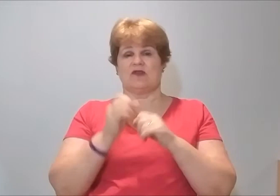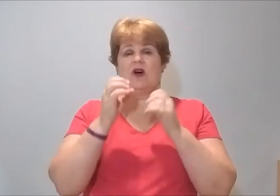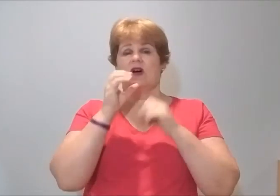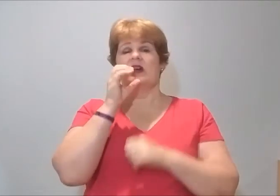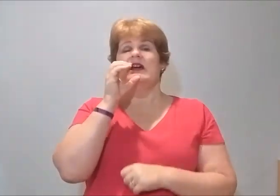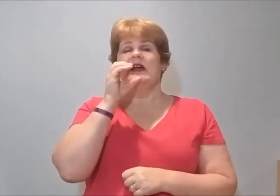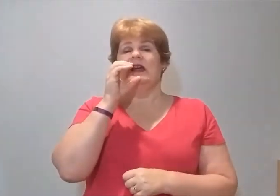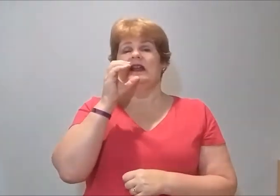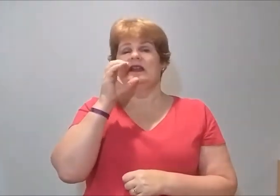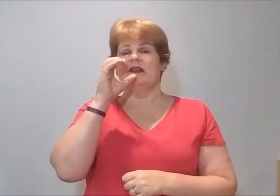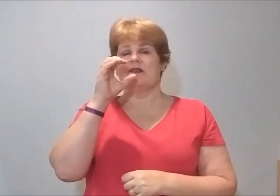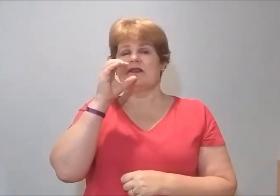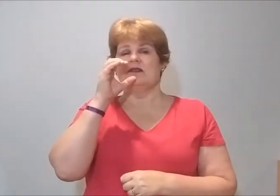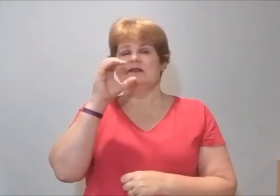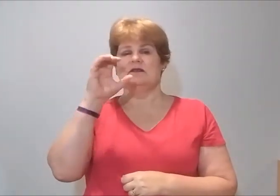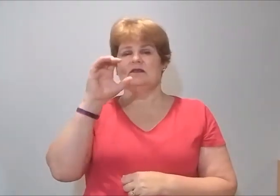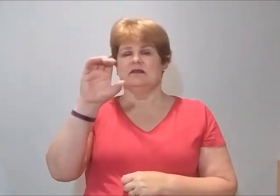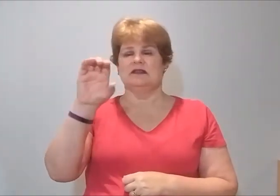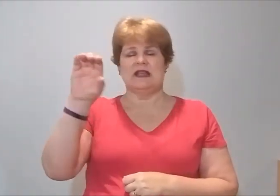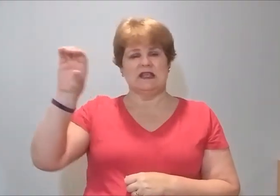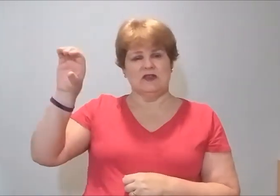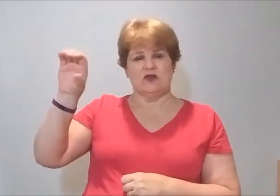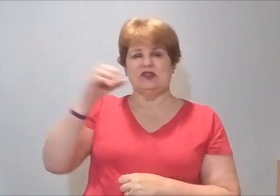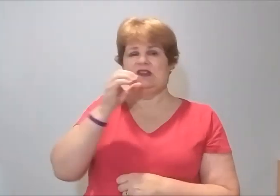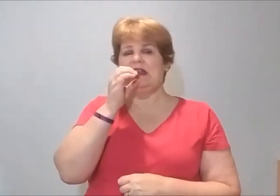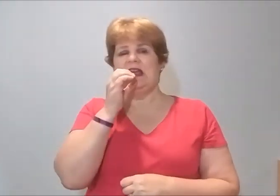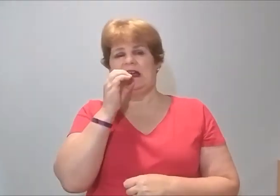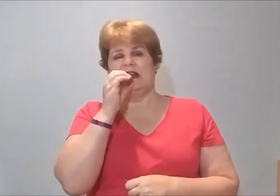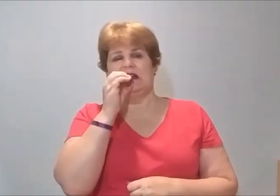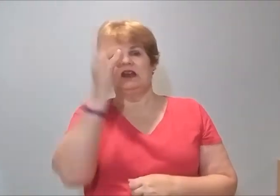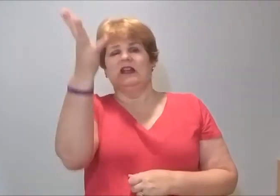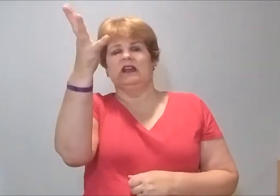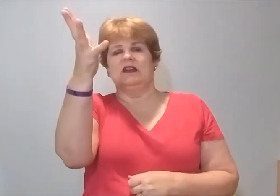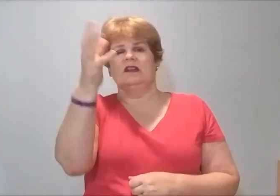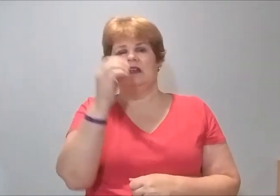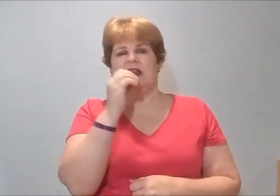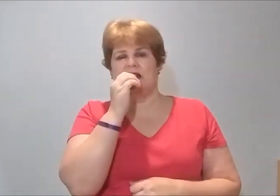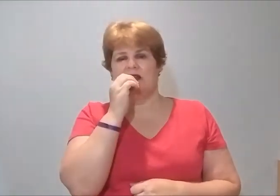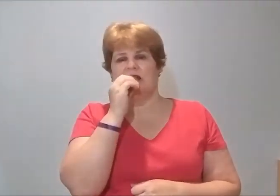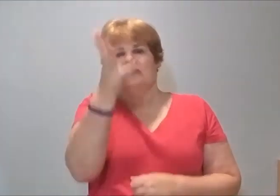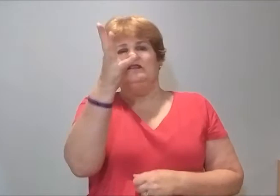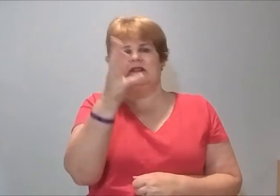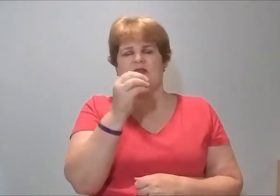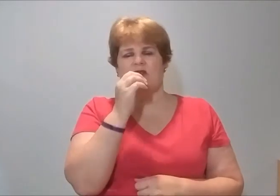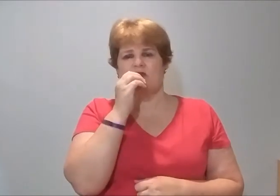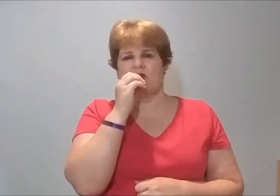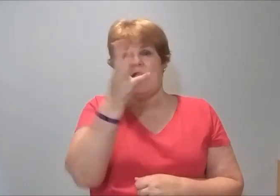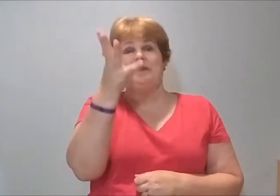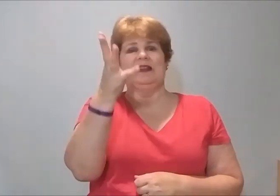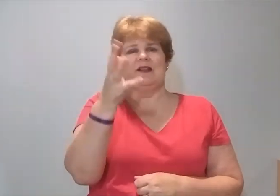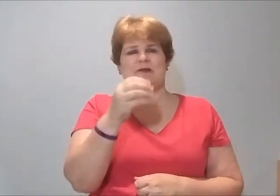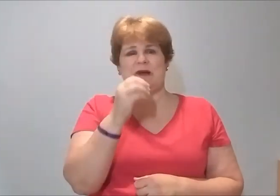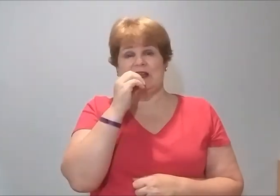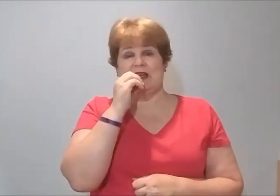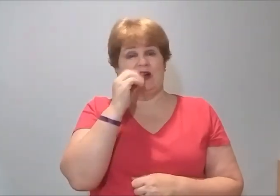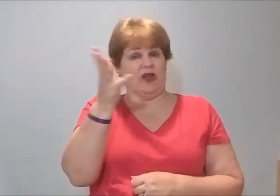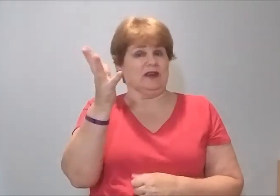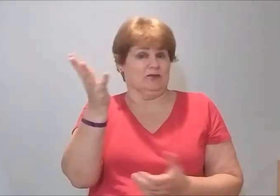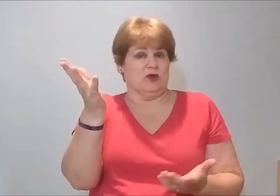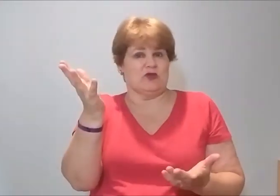song, and it is taking your C hand and as though you're rapidly expelling air, like when you're